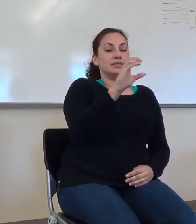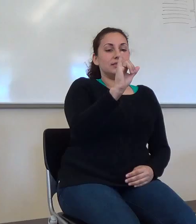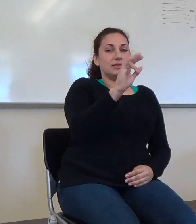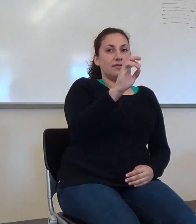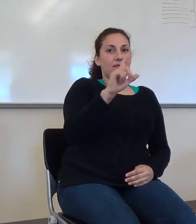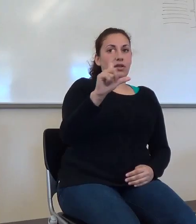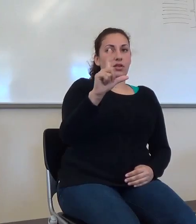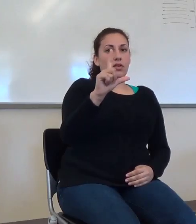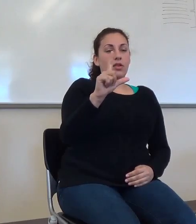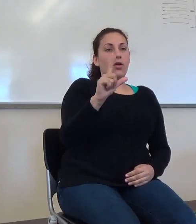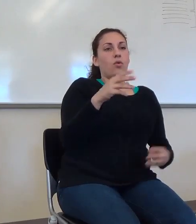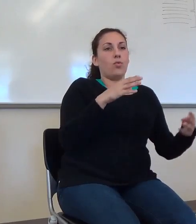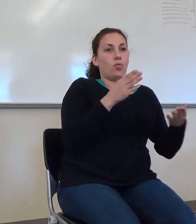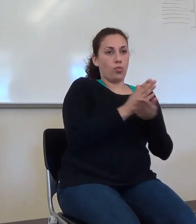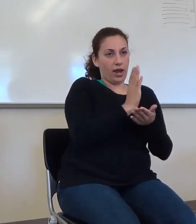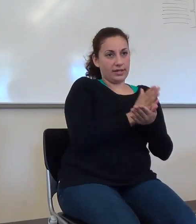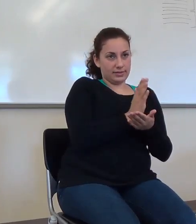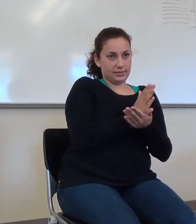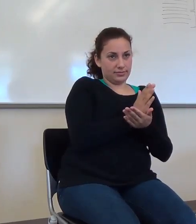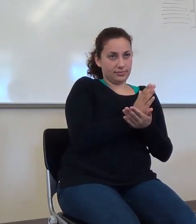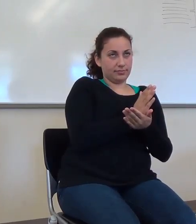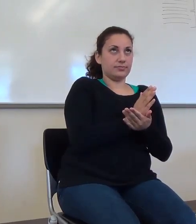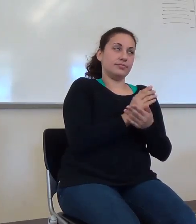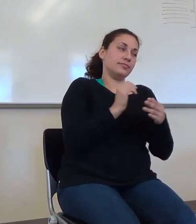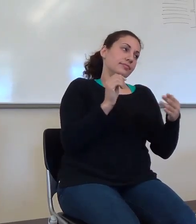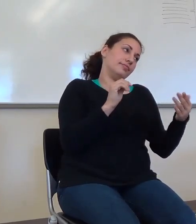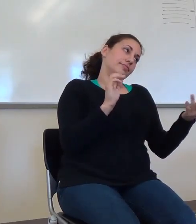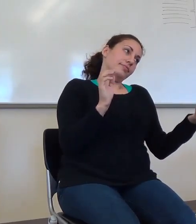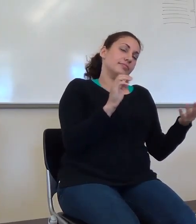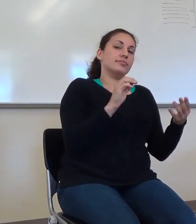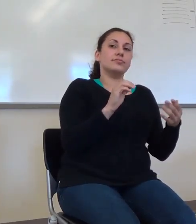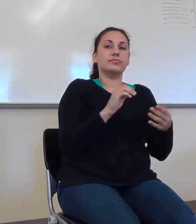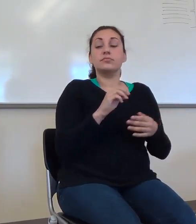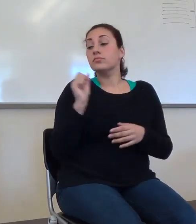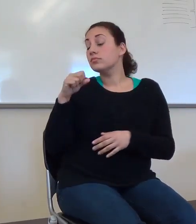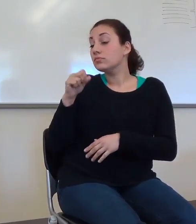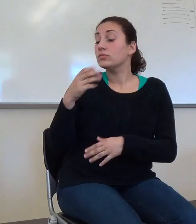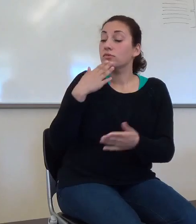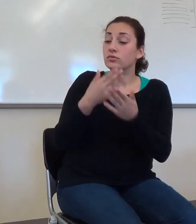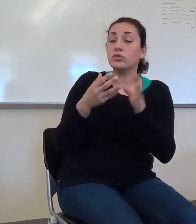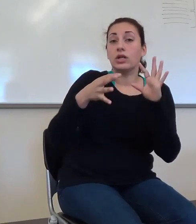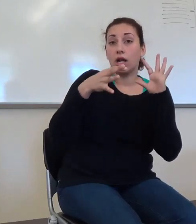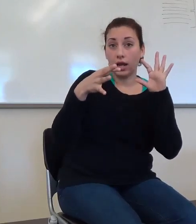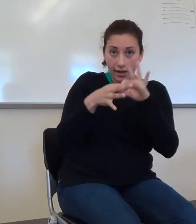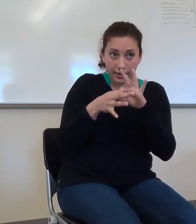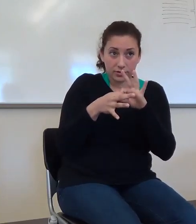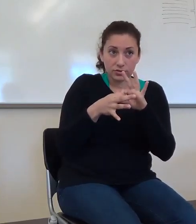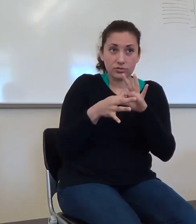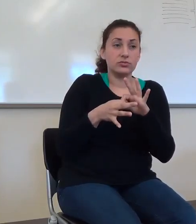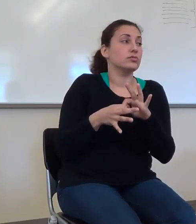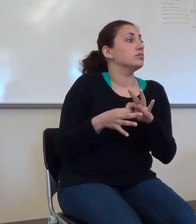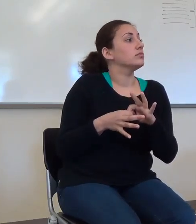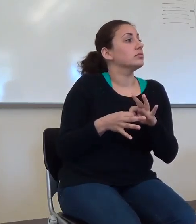an interesting connection. Yeah, something you might ask yourself. This is